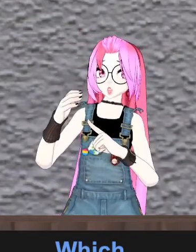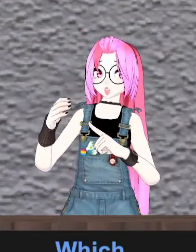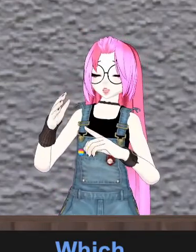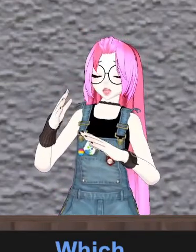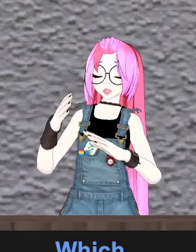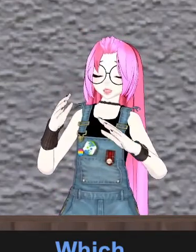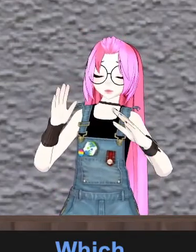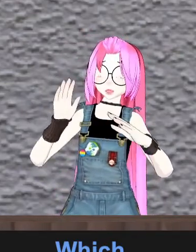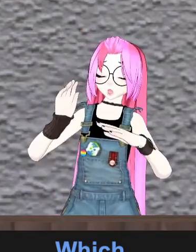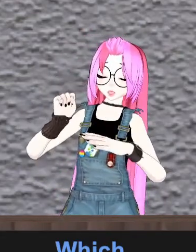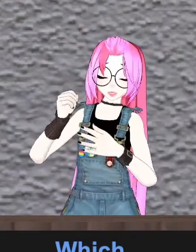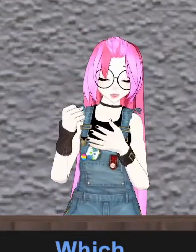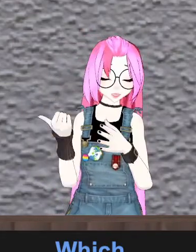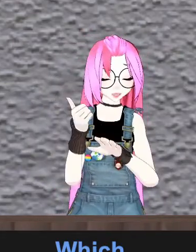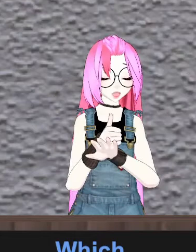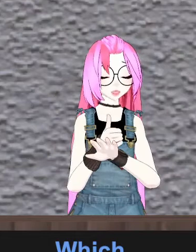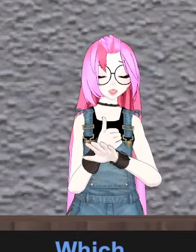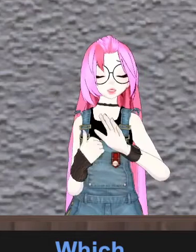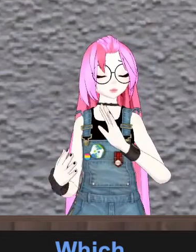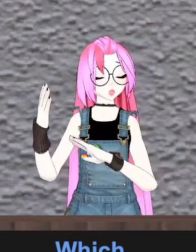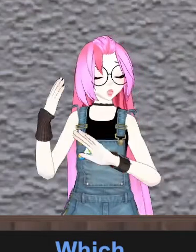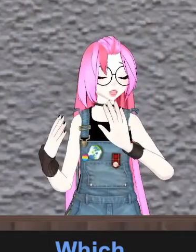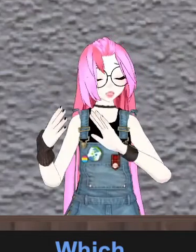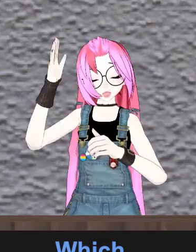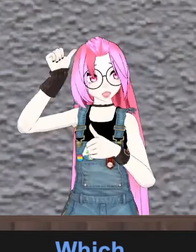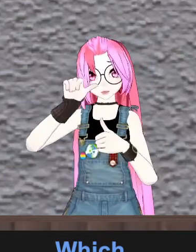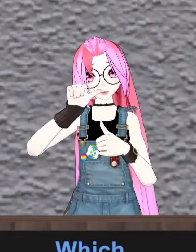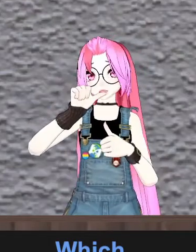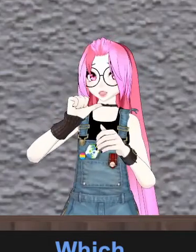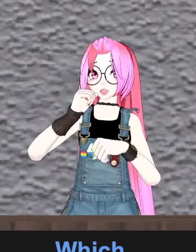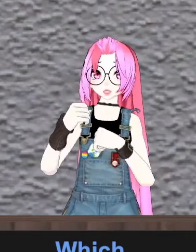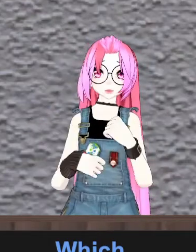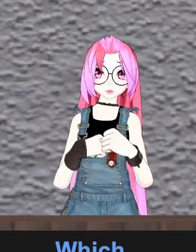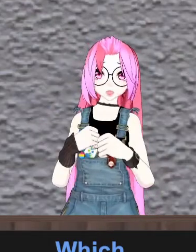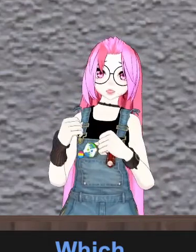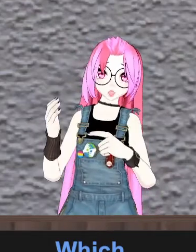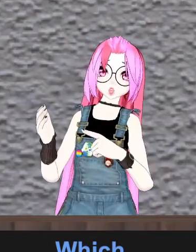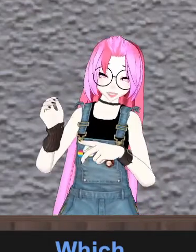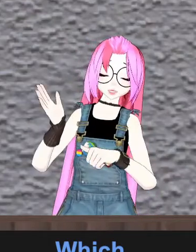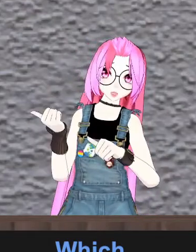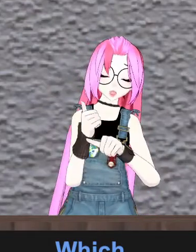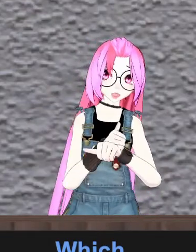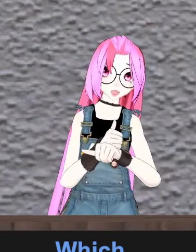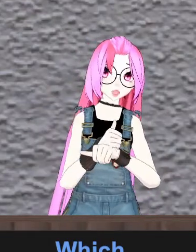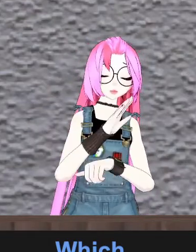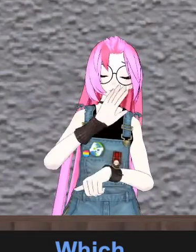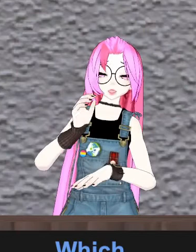And it was established a really long time ago. I can't remember the exact date, but it was established super long ago,